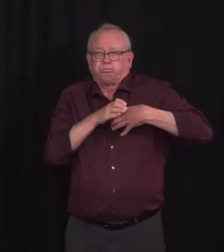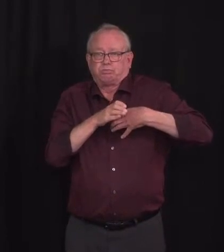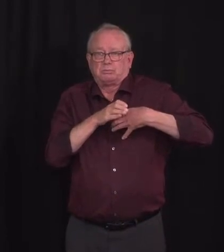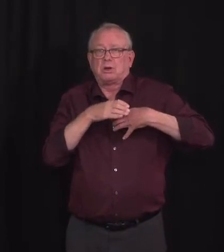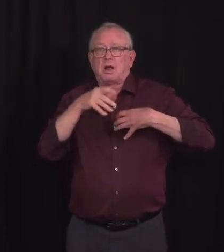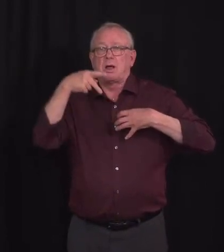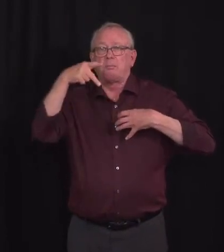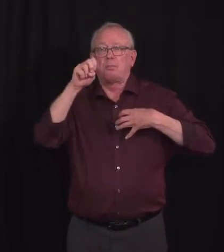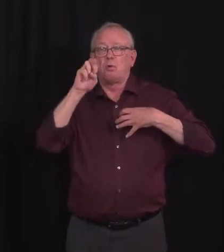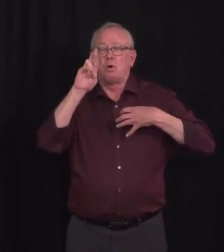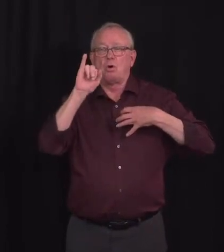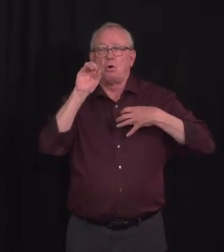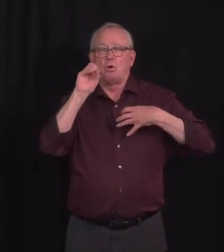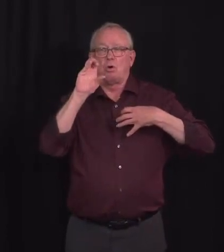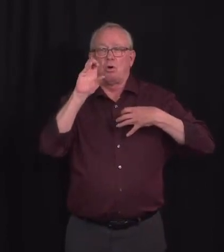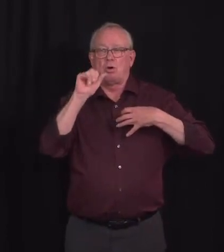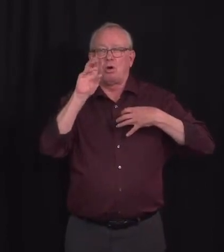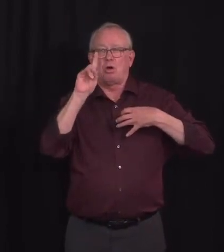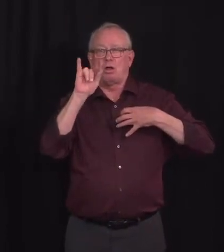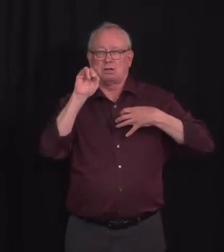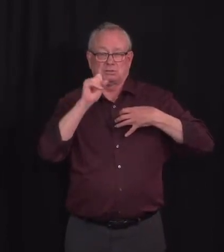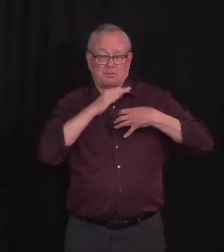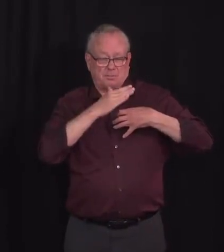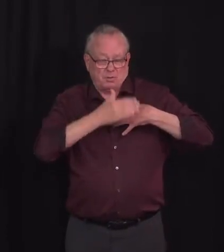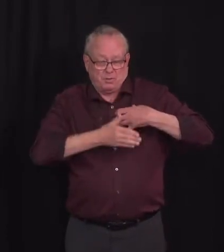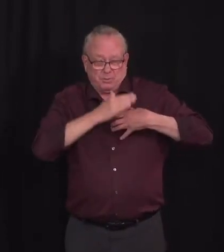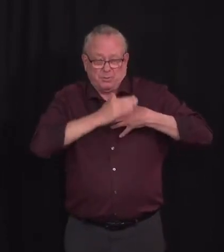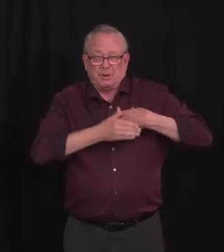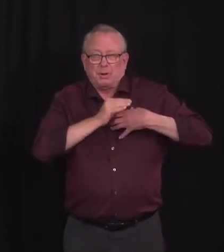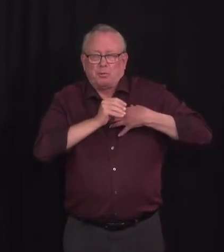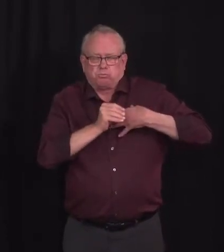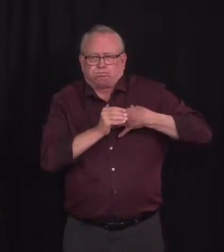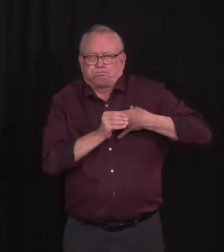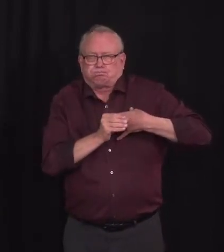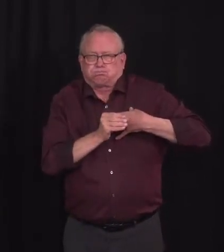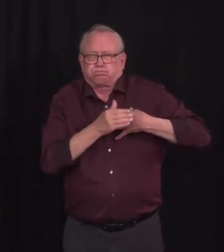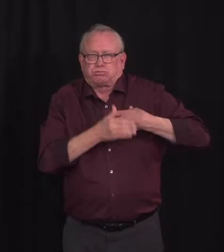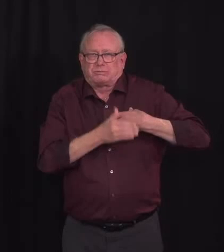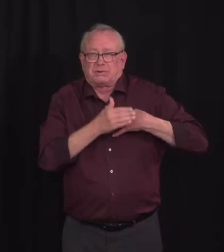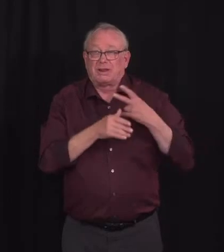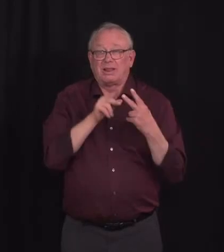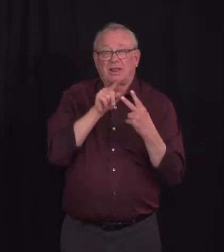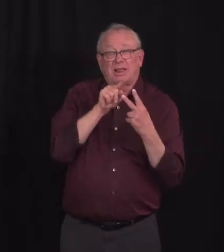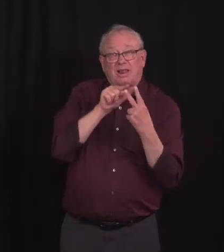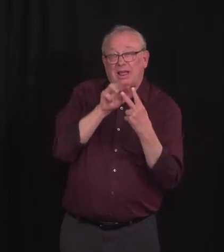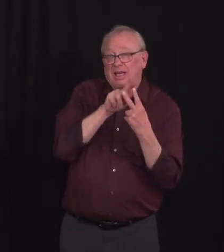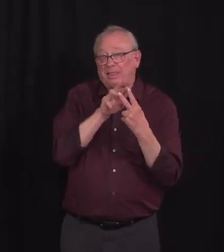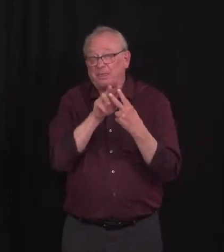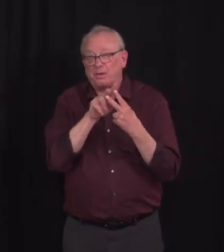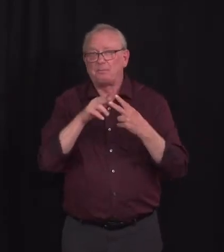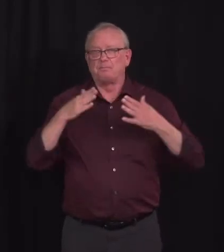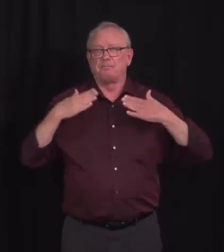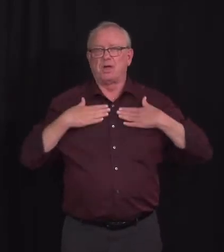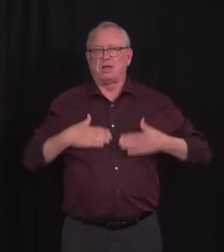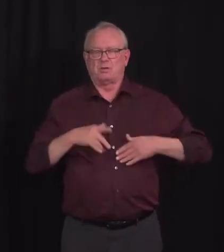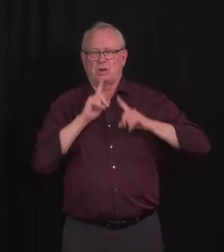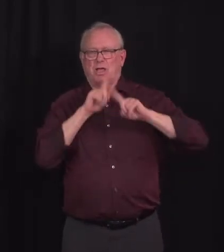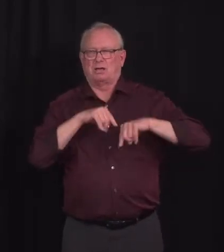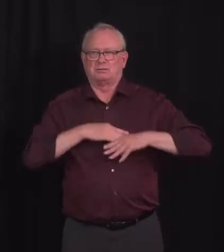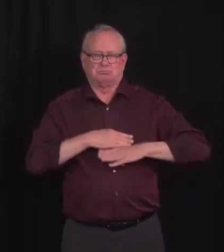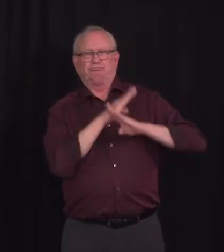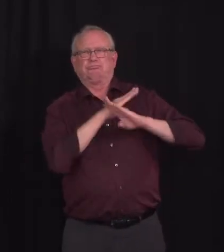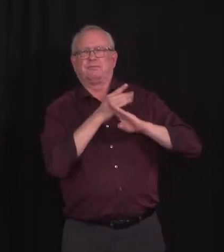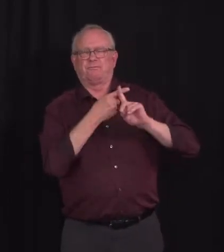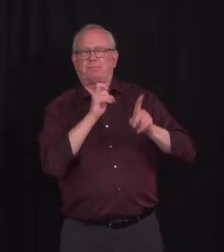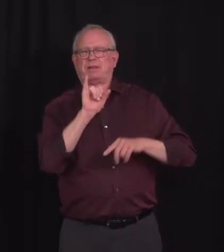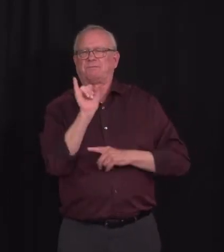conditions, the body's immune system causes inflammation, often in response to infection or some other trigger.